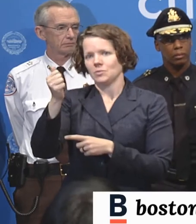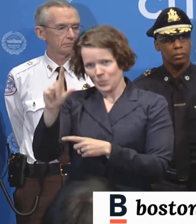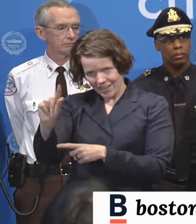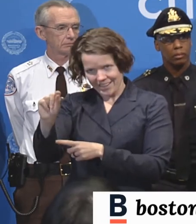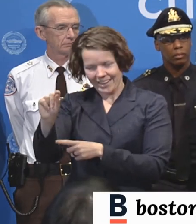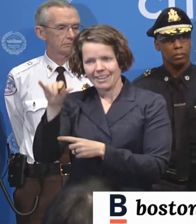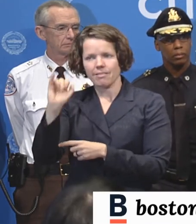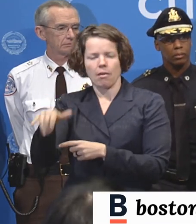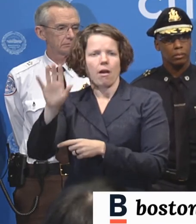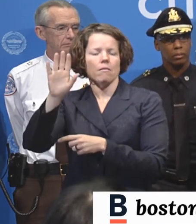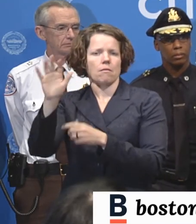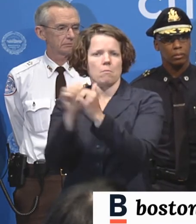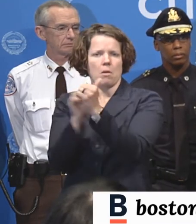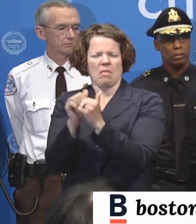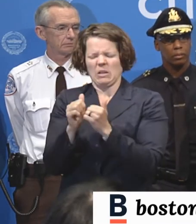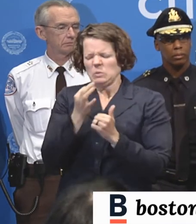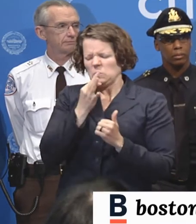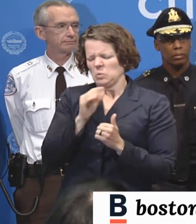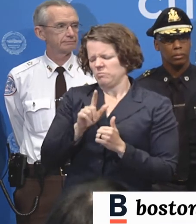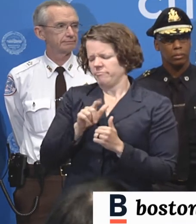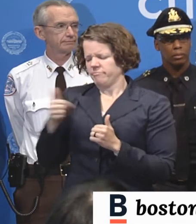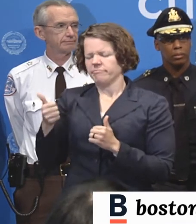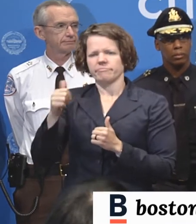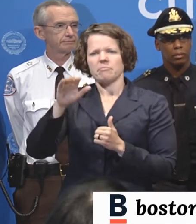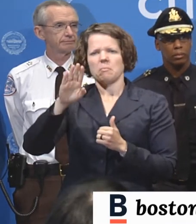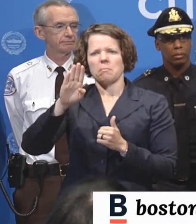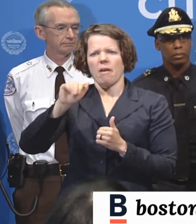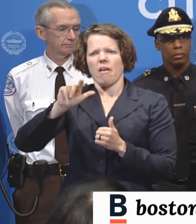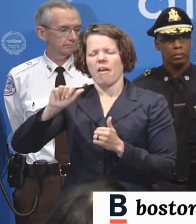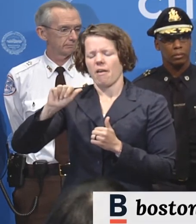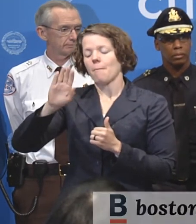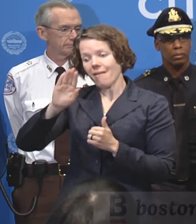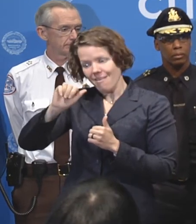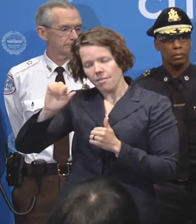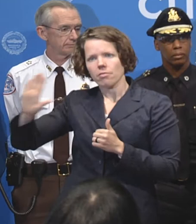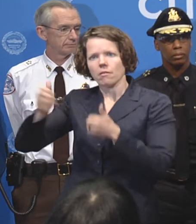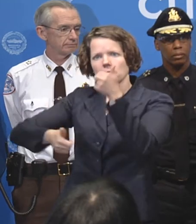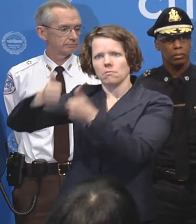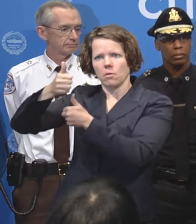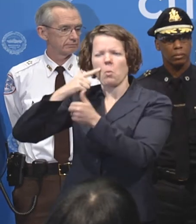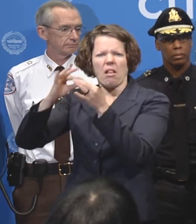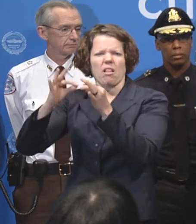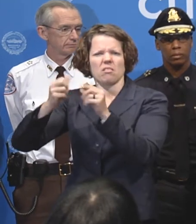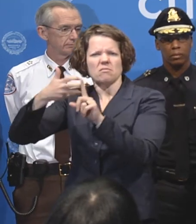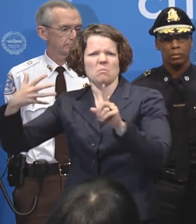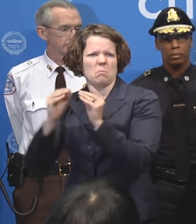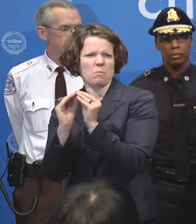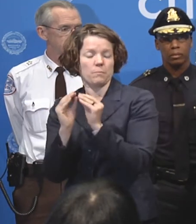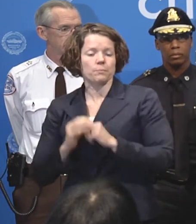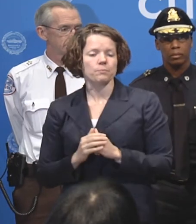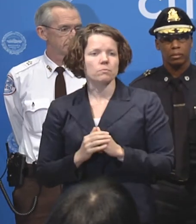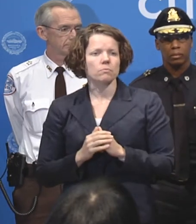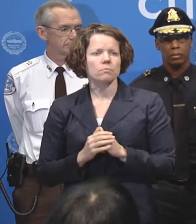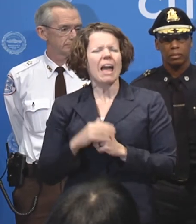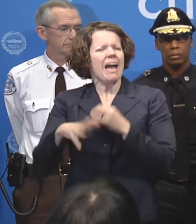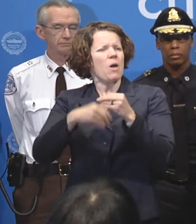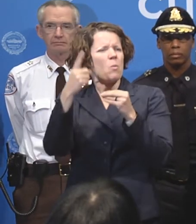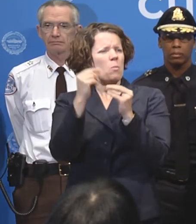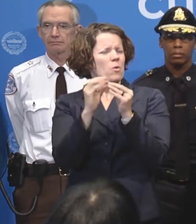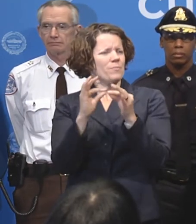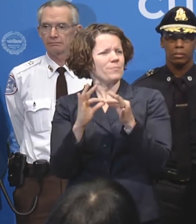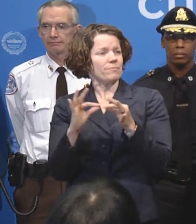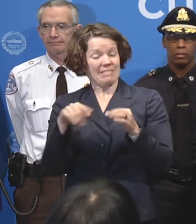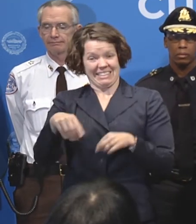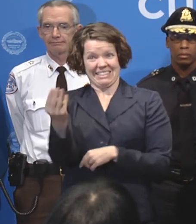this particular situation in a few minutes. Before I hand it off, I just want to say one word about One Boston Day. It's also